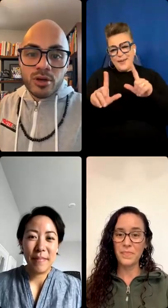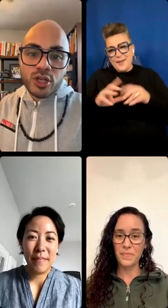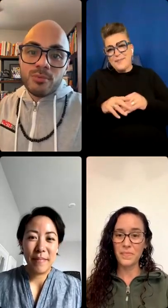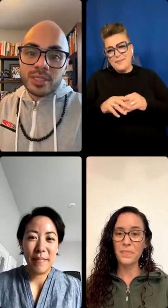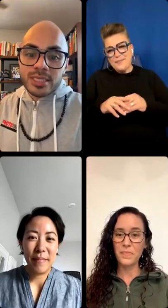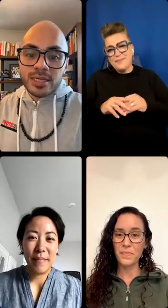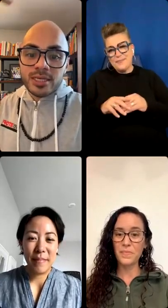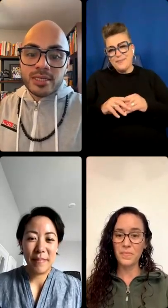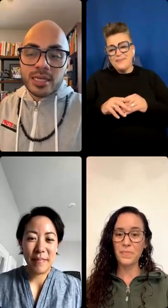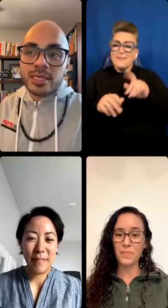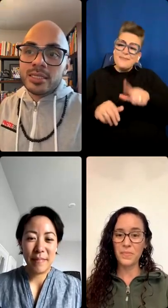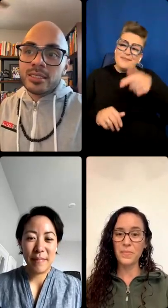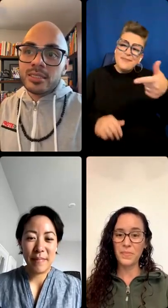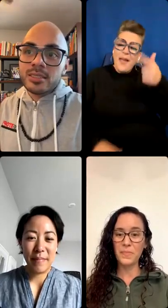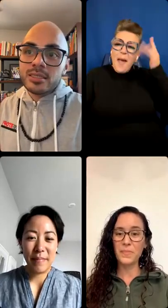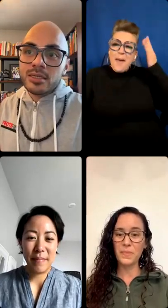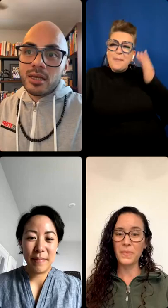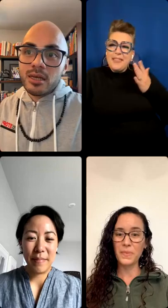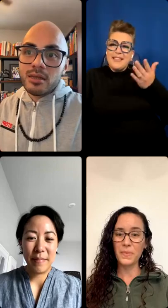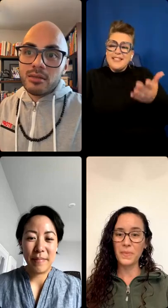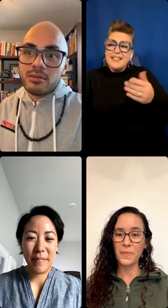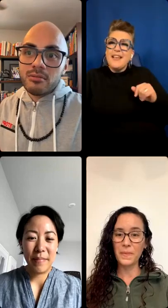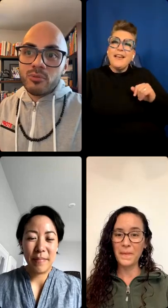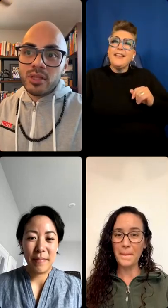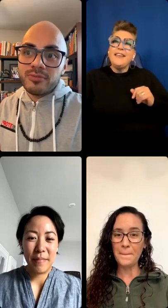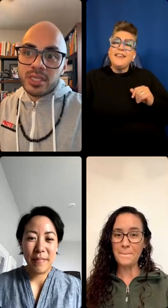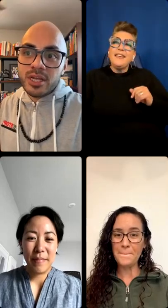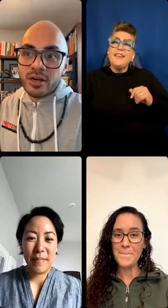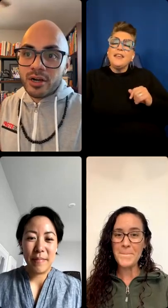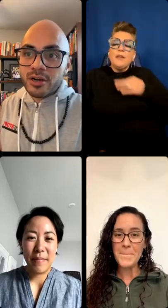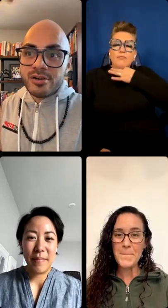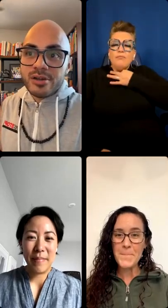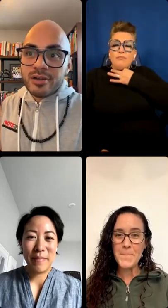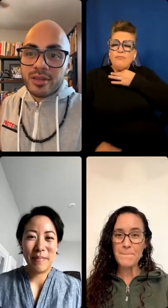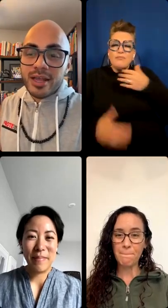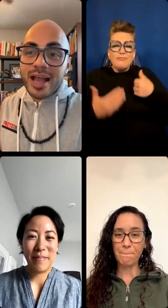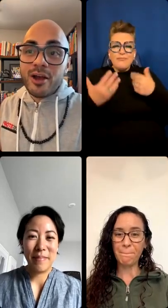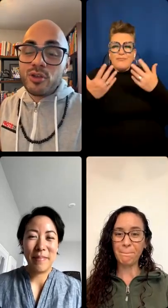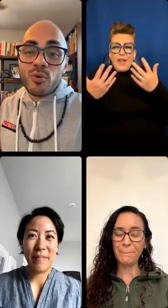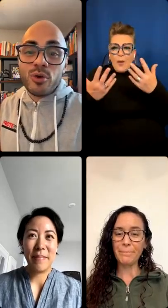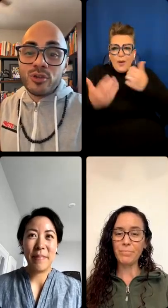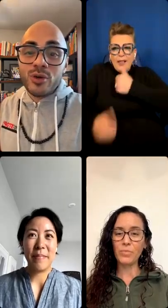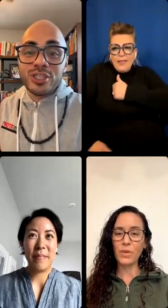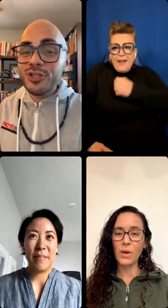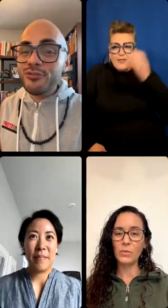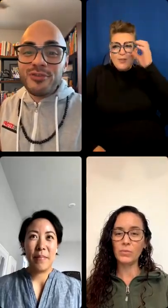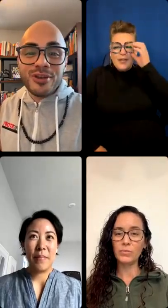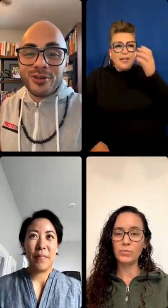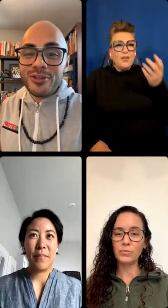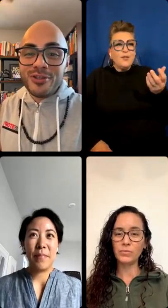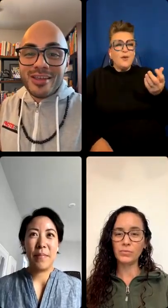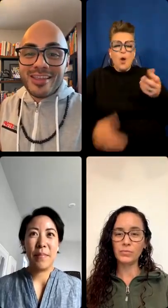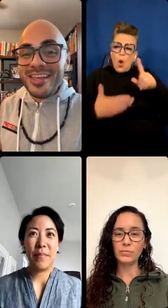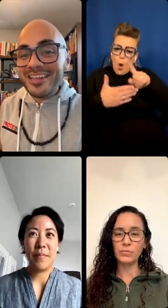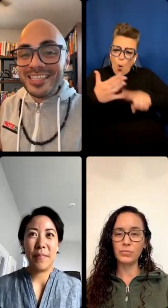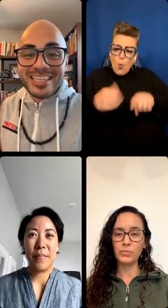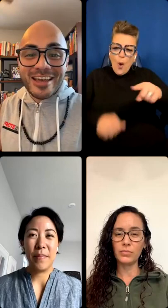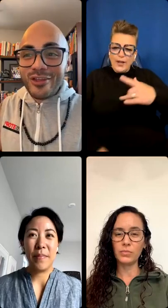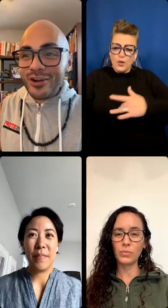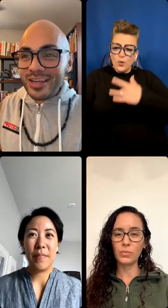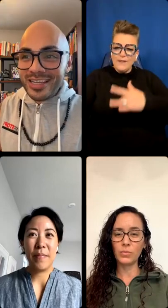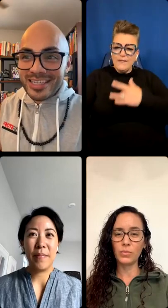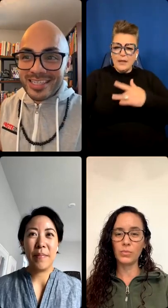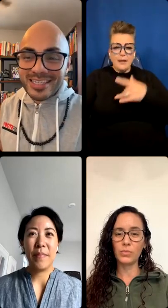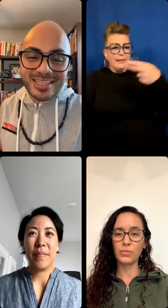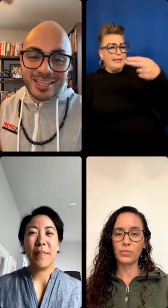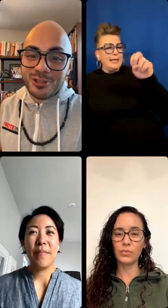Let's go to you, Melissa. Would love to hear like what do you feel Healing